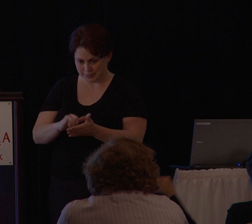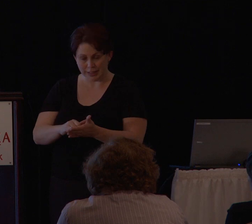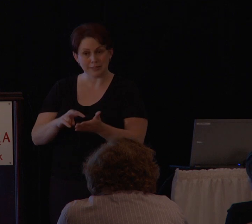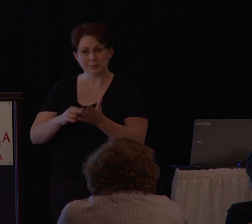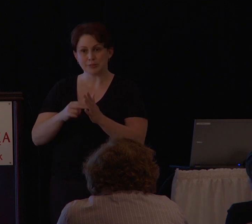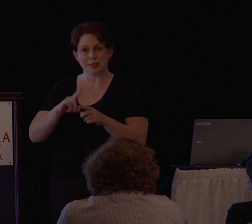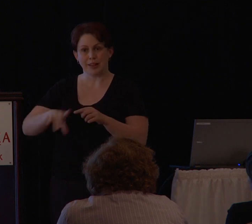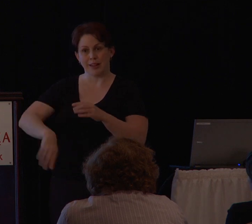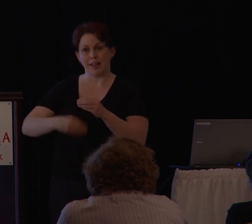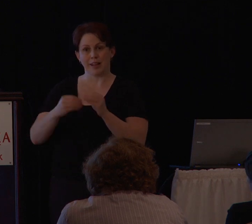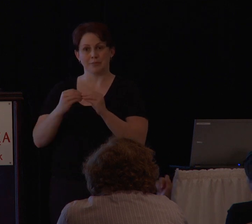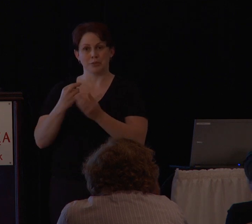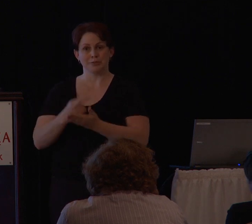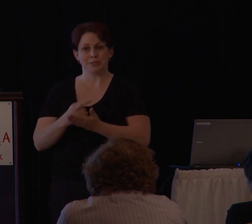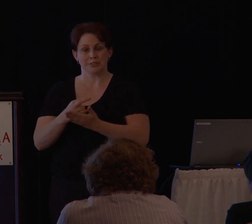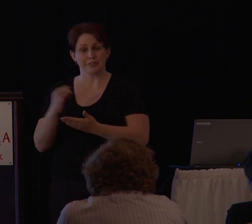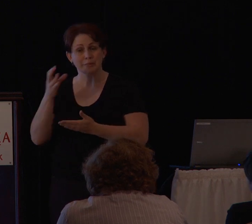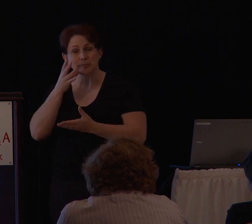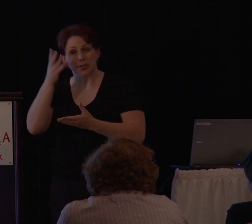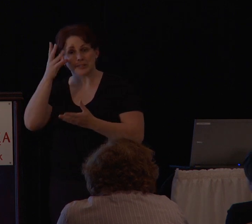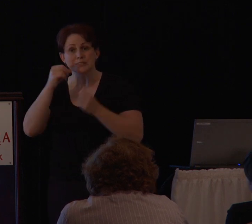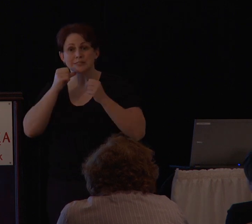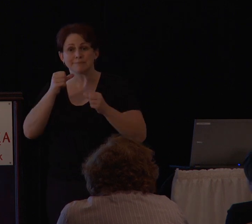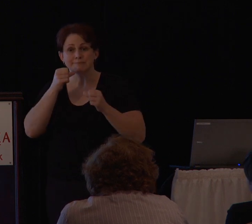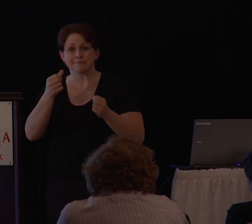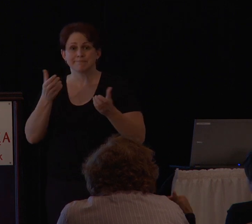extra supports.